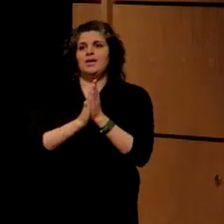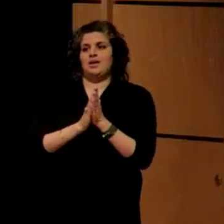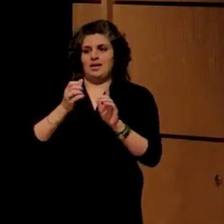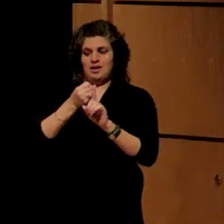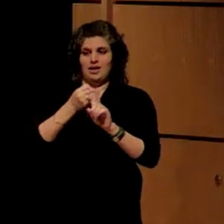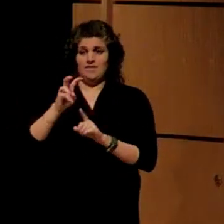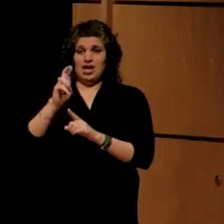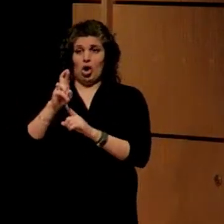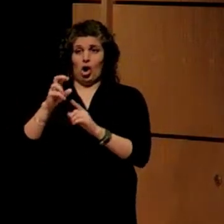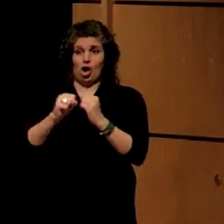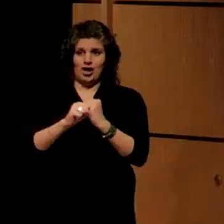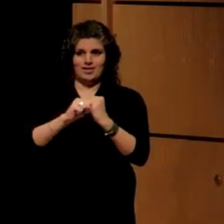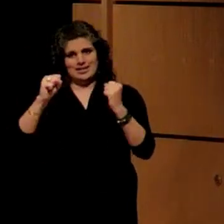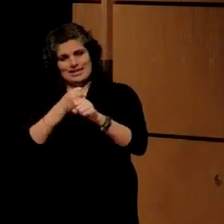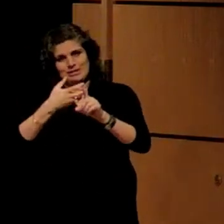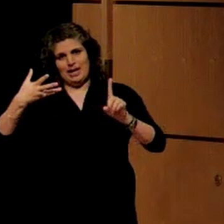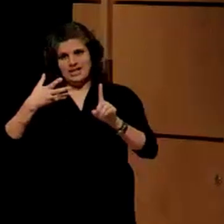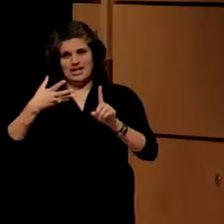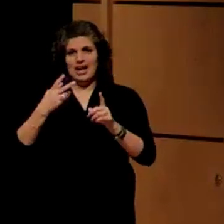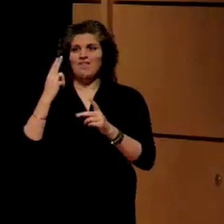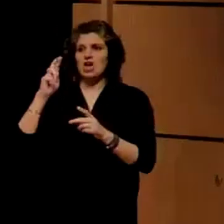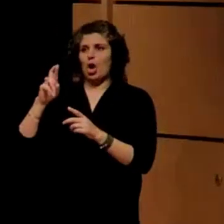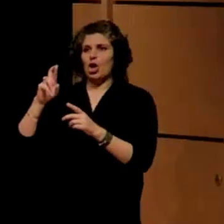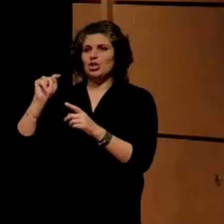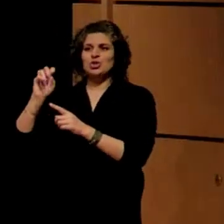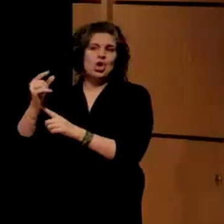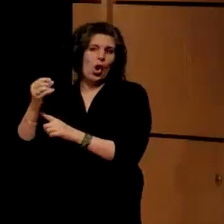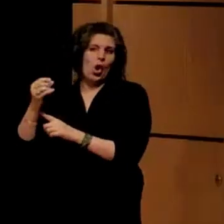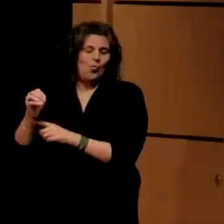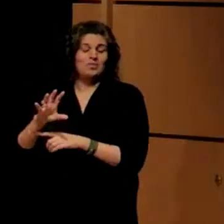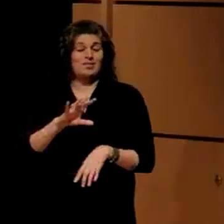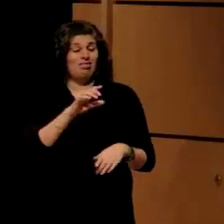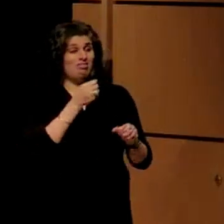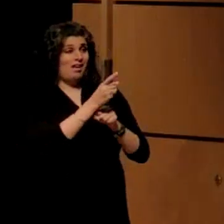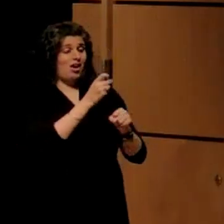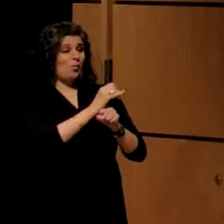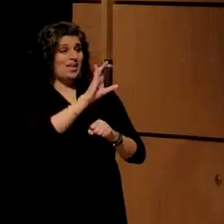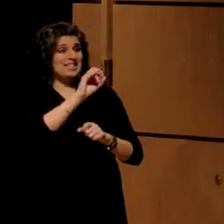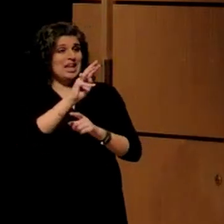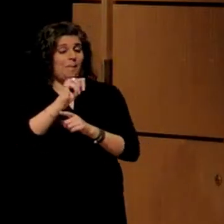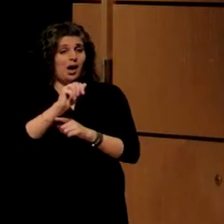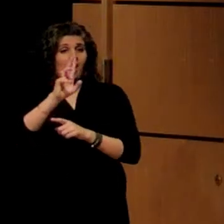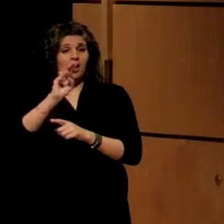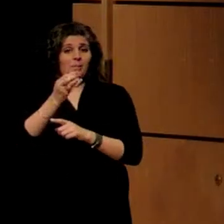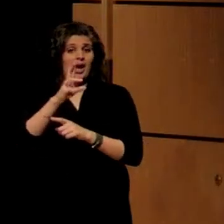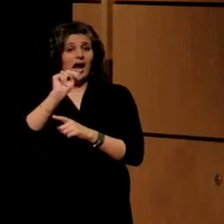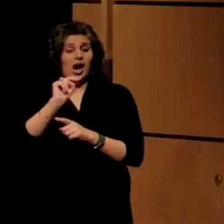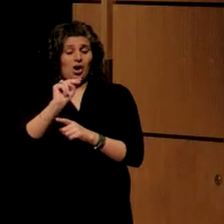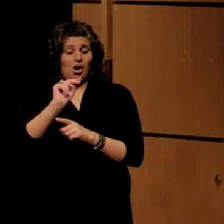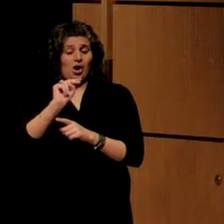Expanded and VR to Go to Portland. The annual Cinema Unbound Awards event, presented by Pam